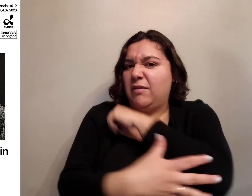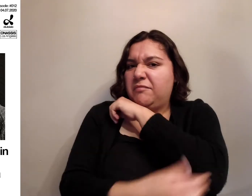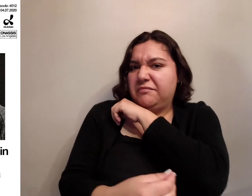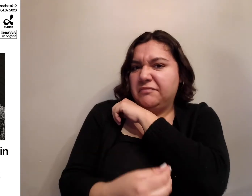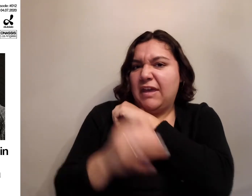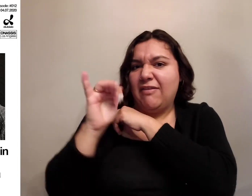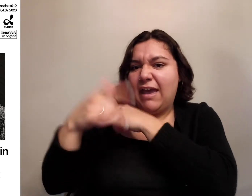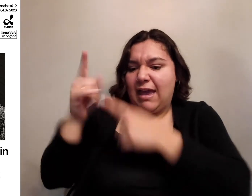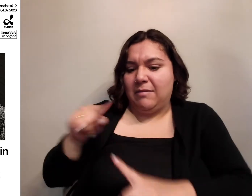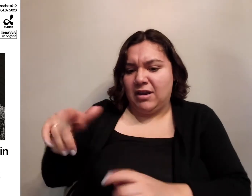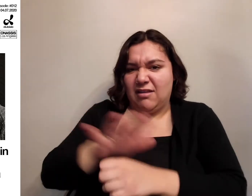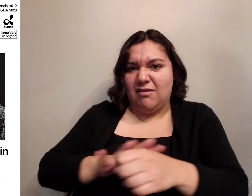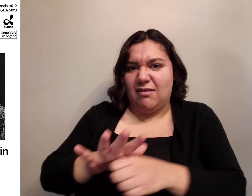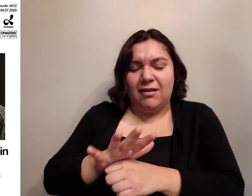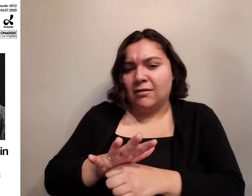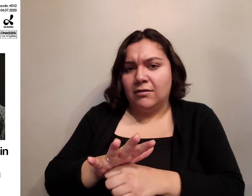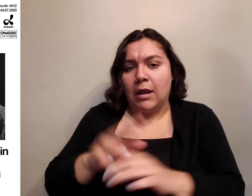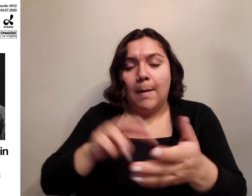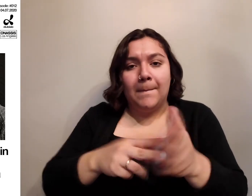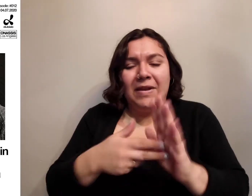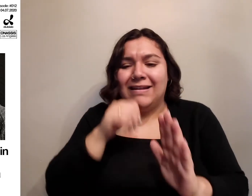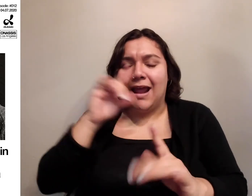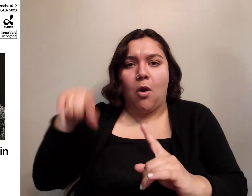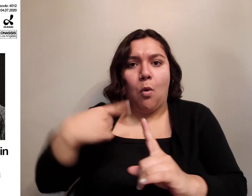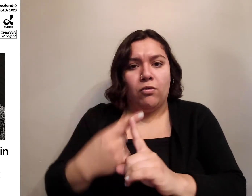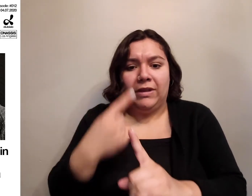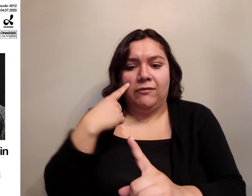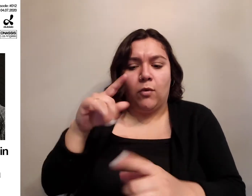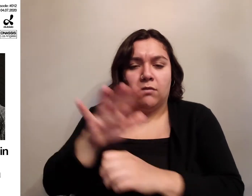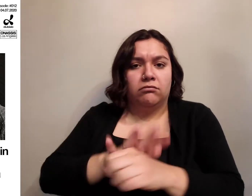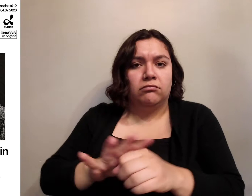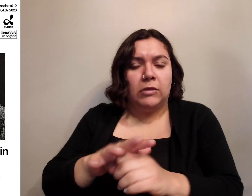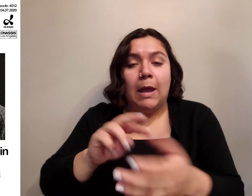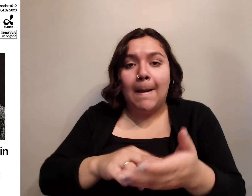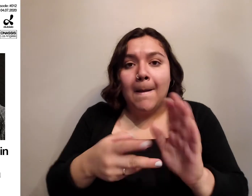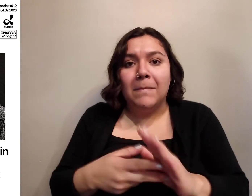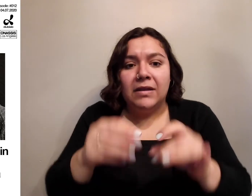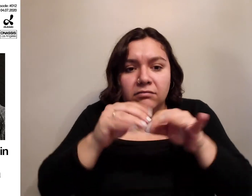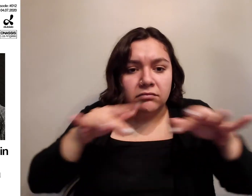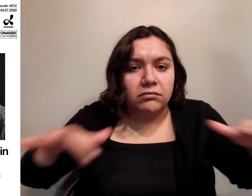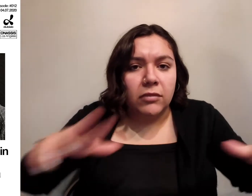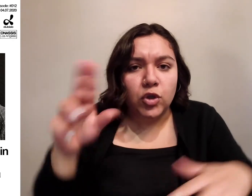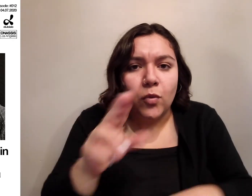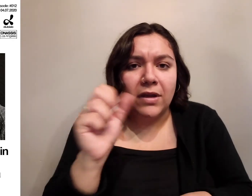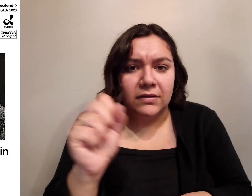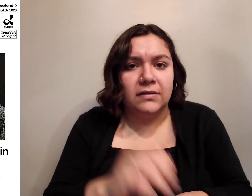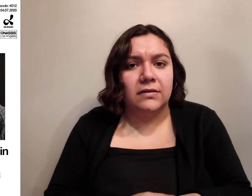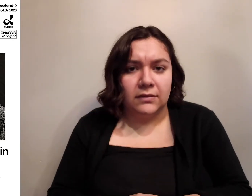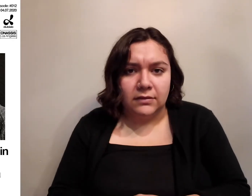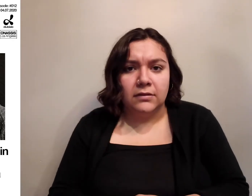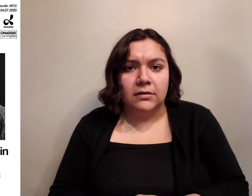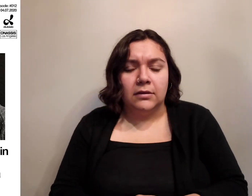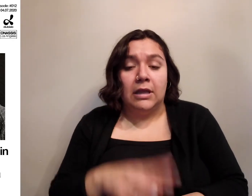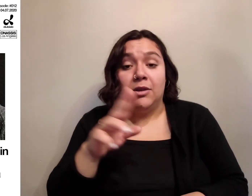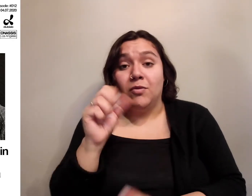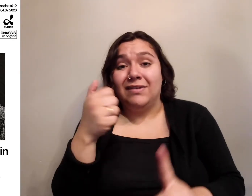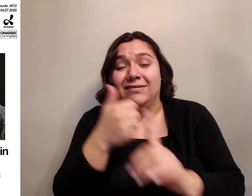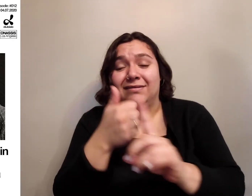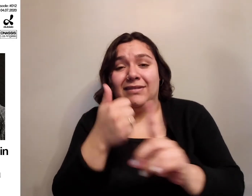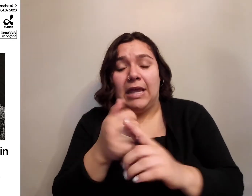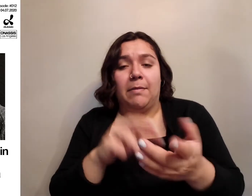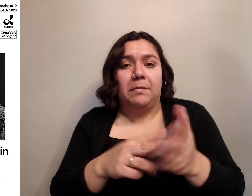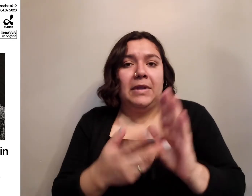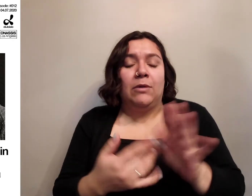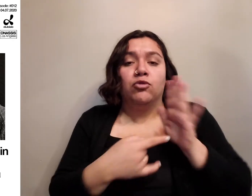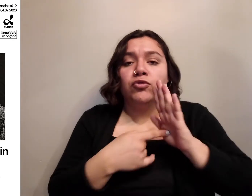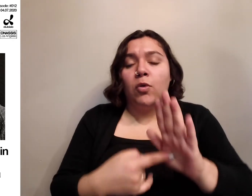affliction, that those conditions are not just based in region, but that they are endemic to the United States itself. And so it's showing us things that